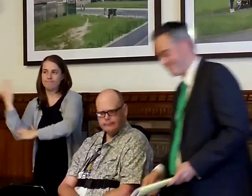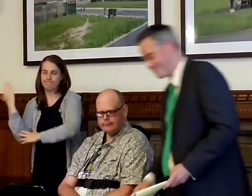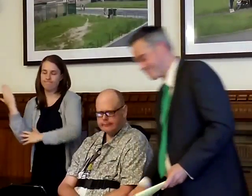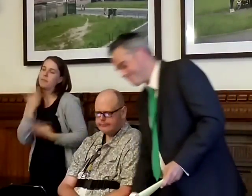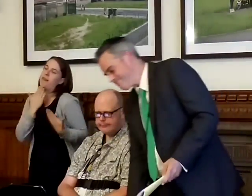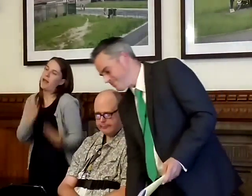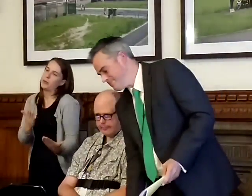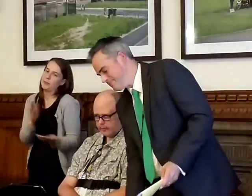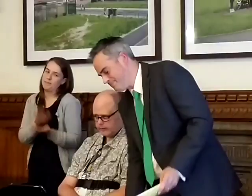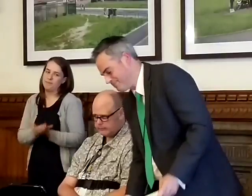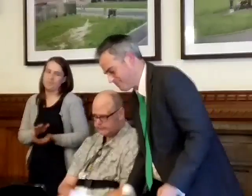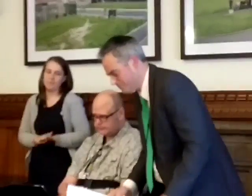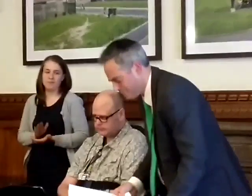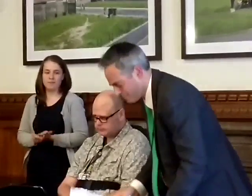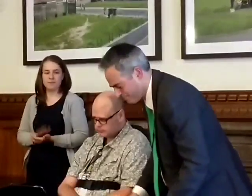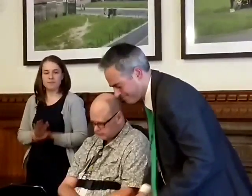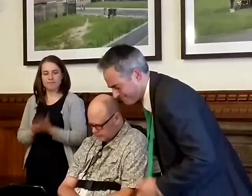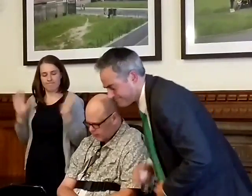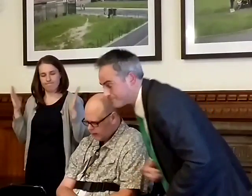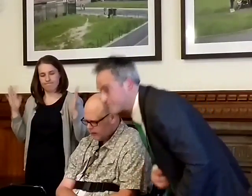much.